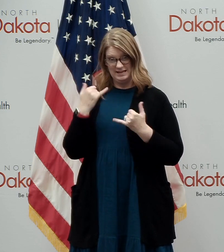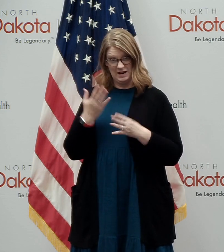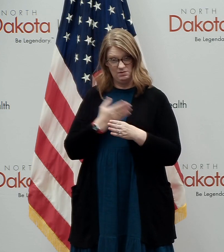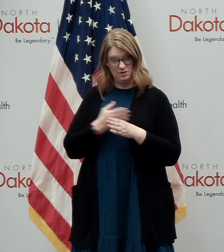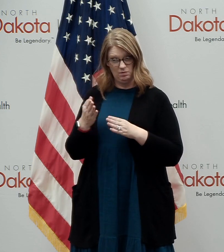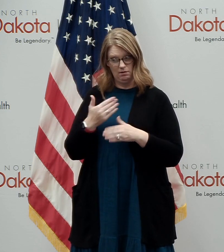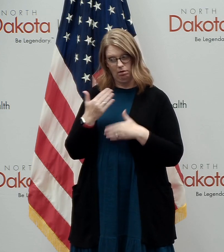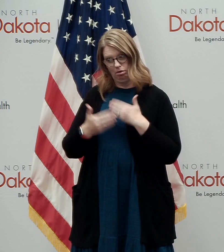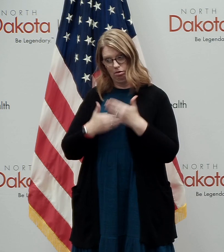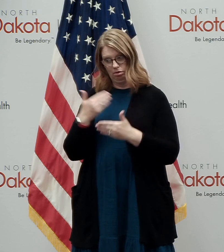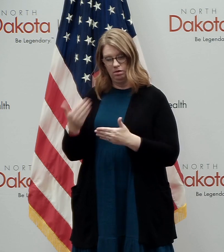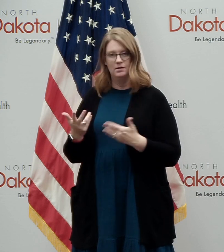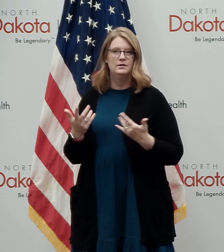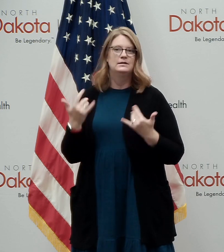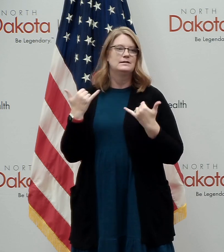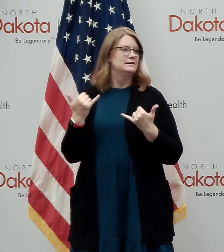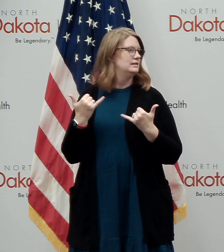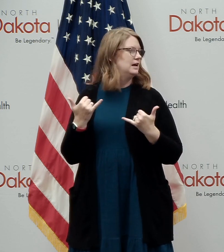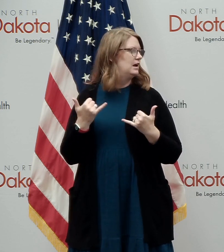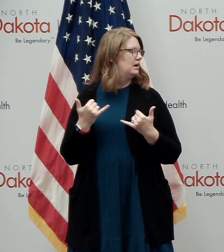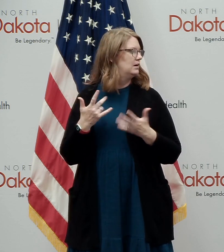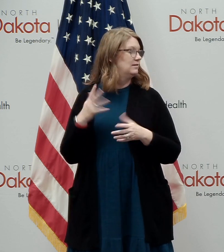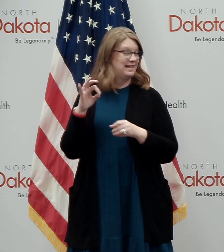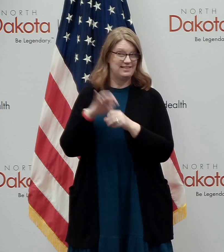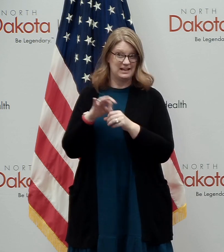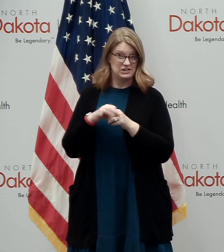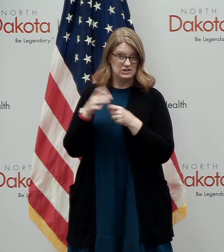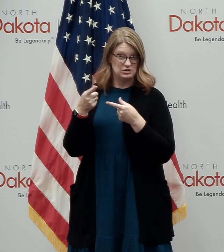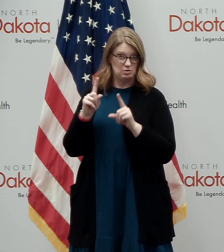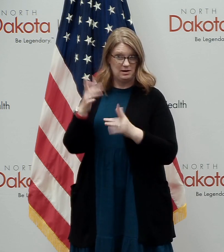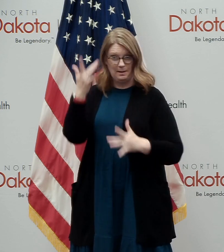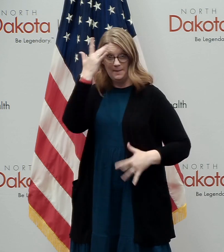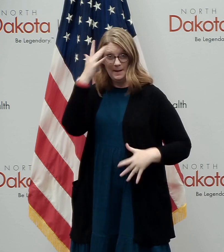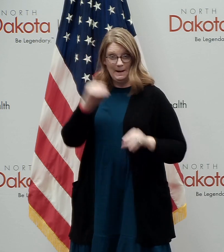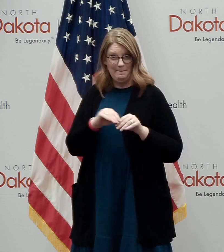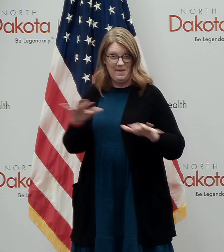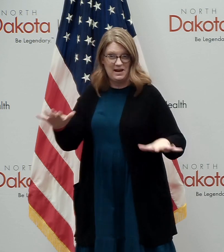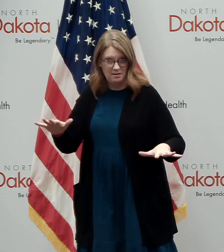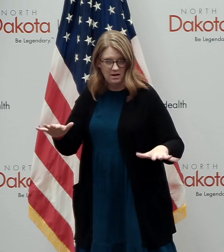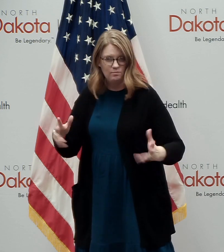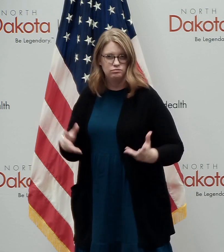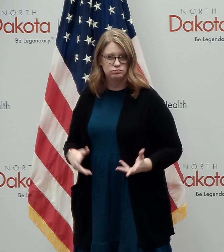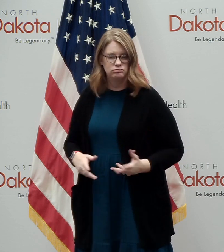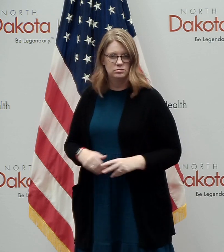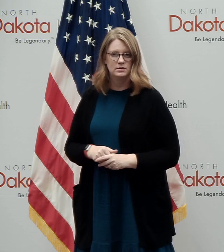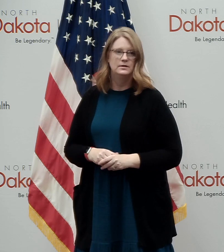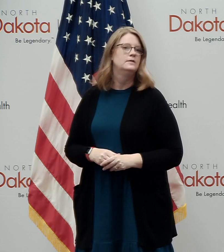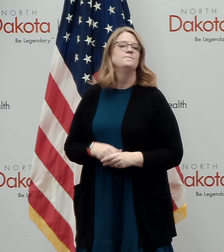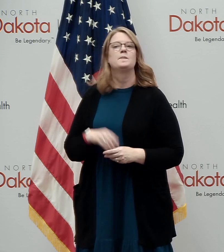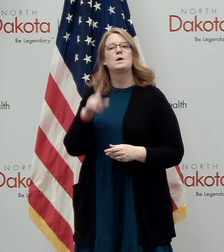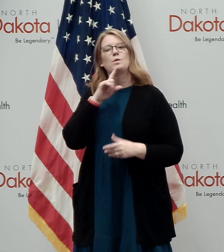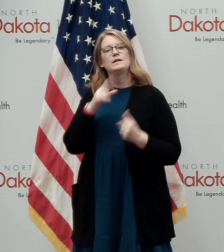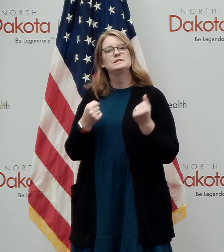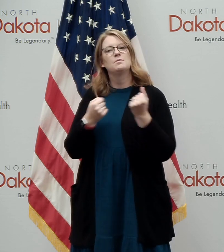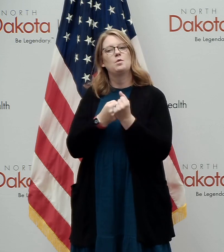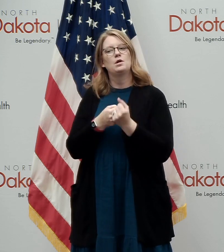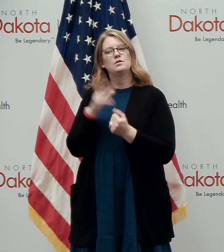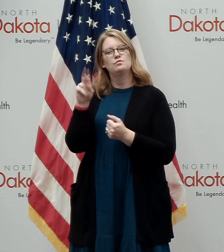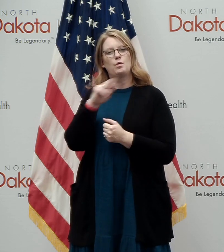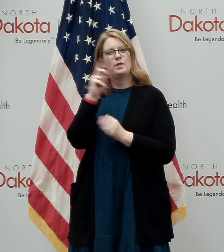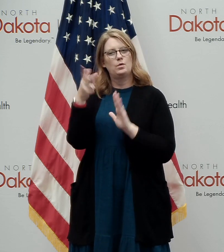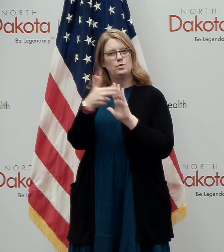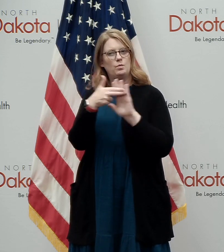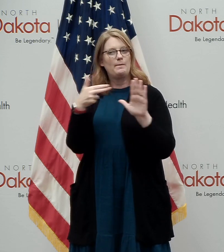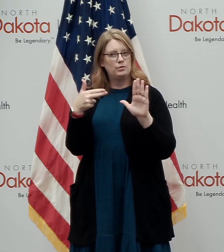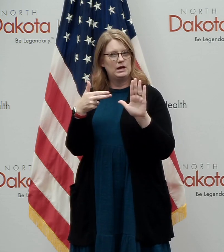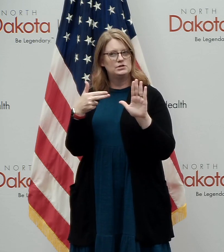he's navigating holding elections during a pandemic, and he's reinforced North Dakota's reputation as one of the